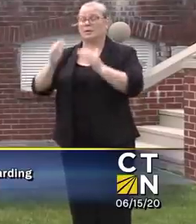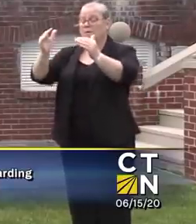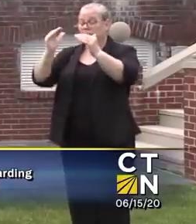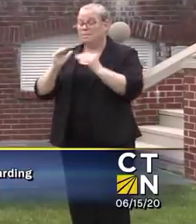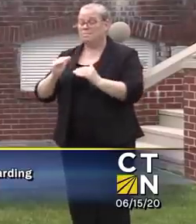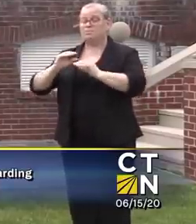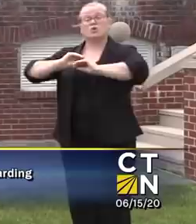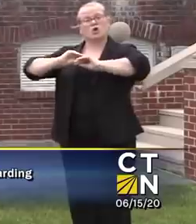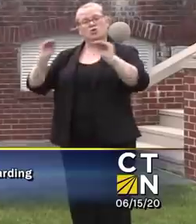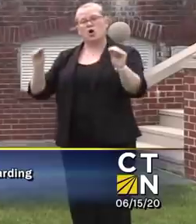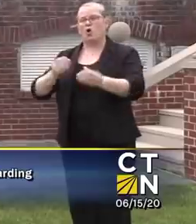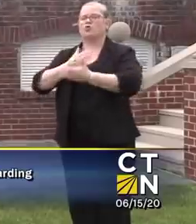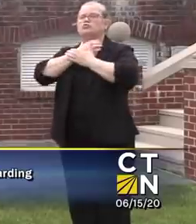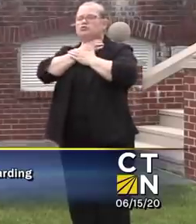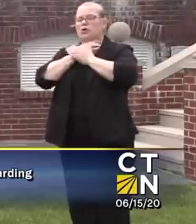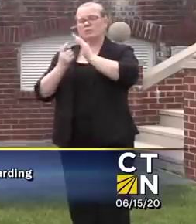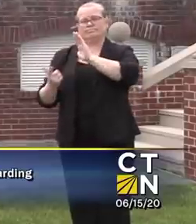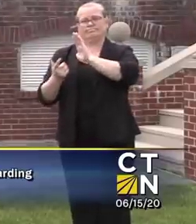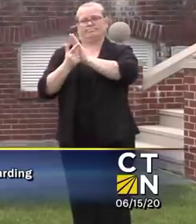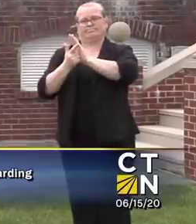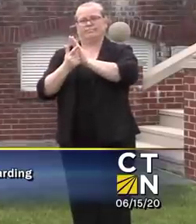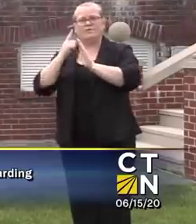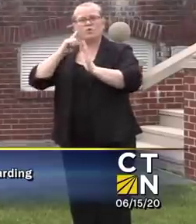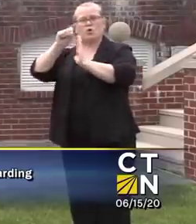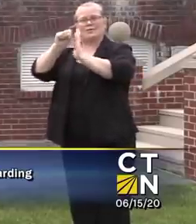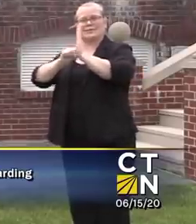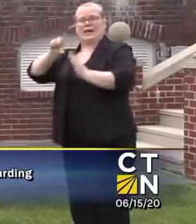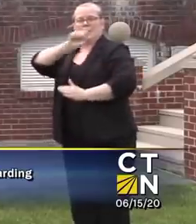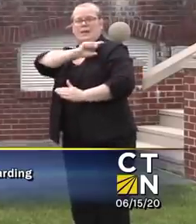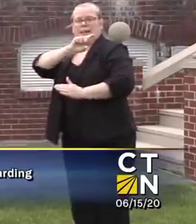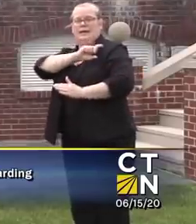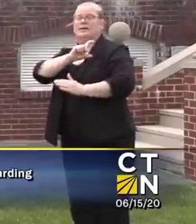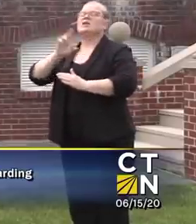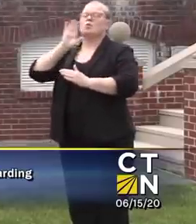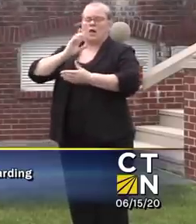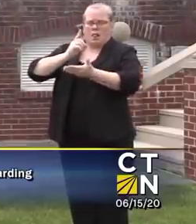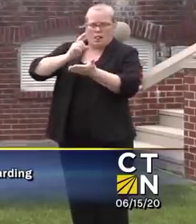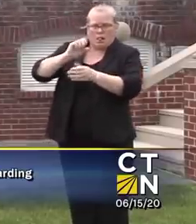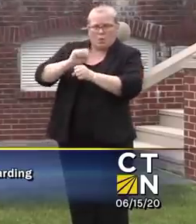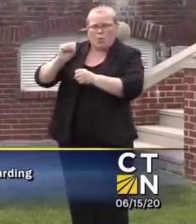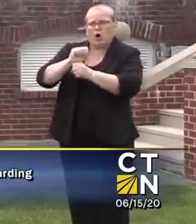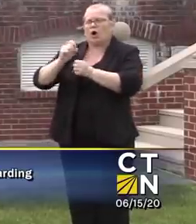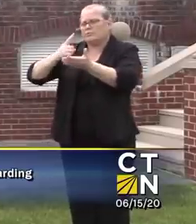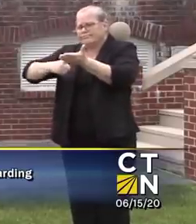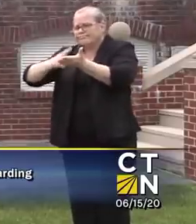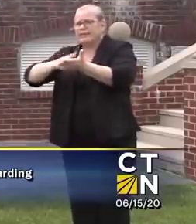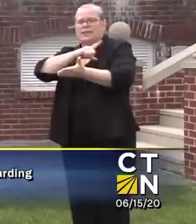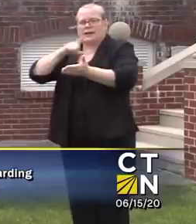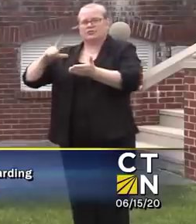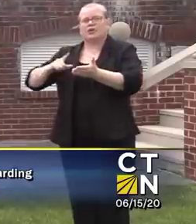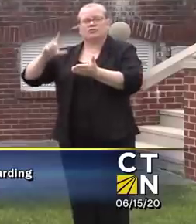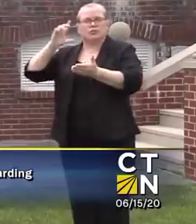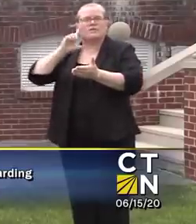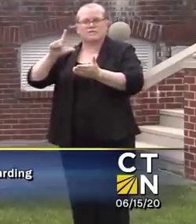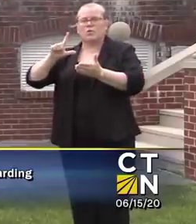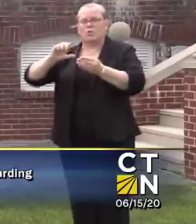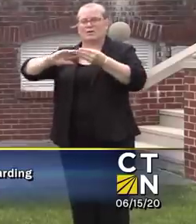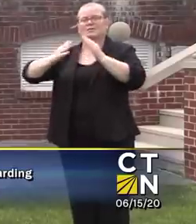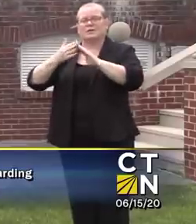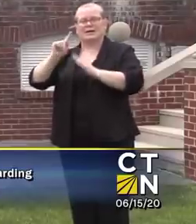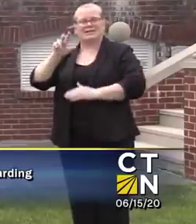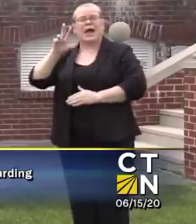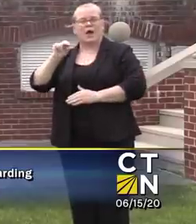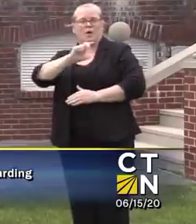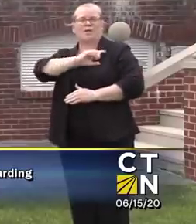police, taking that down to municipal police, working with our legislators on that. Body cams, we've got the money in the budget. I